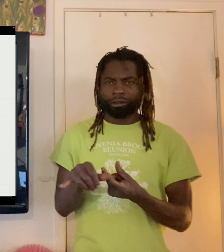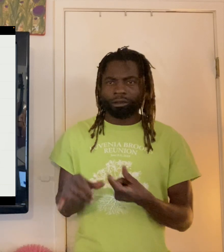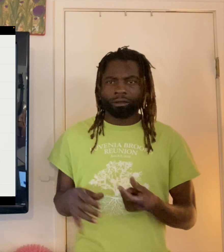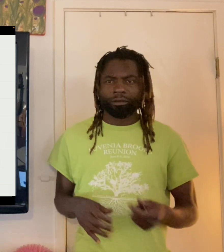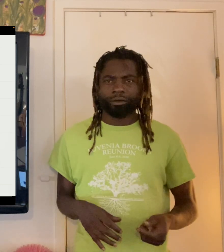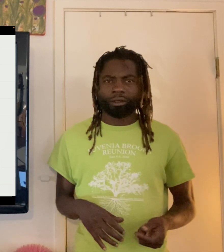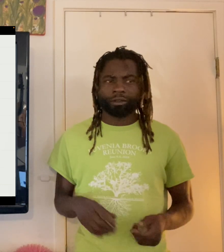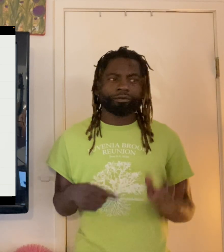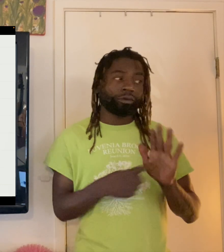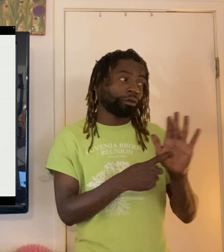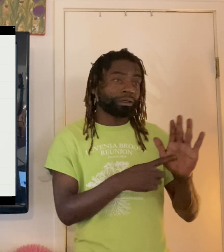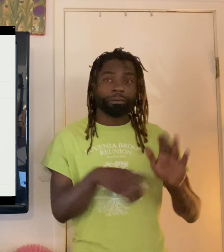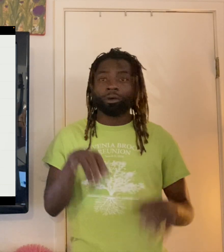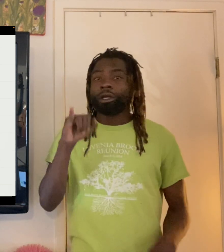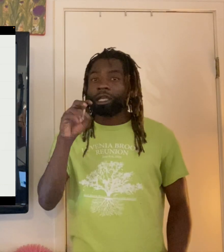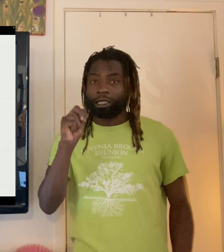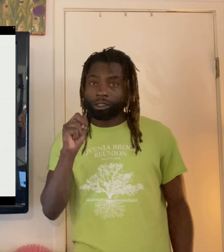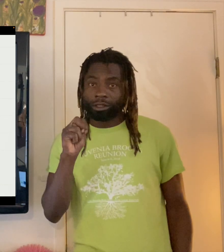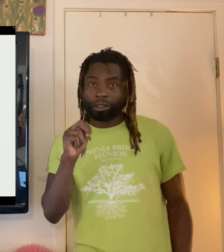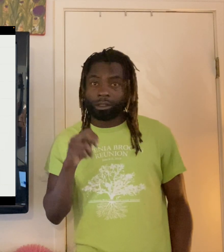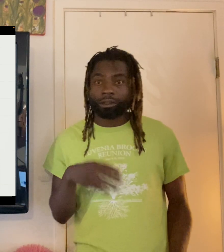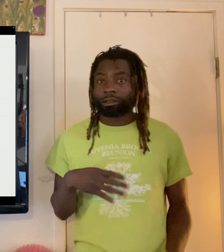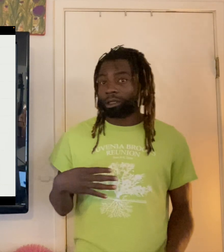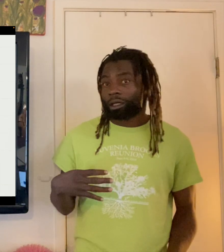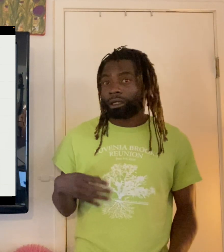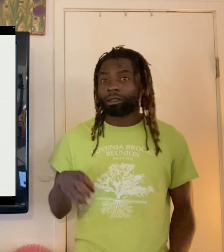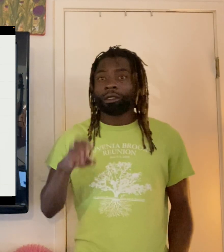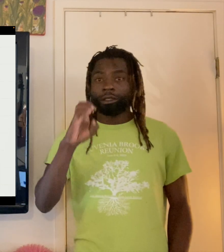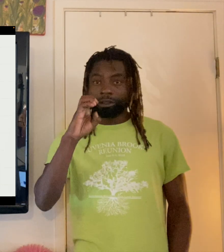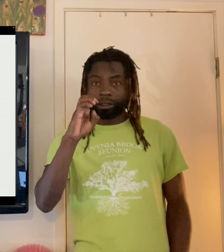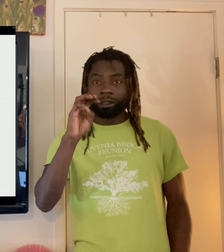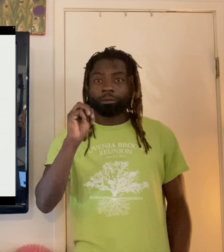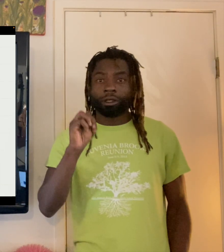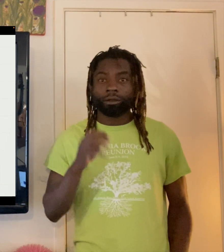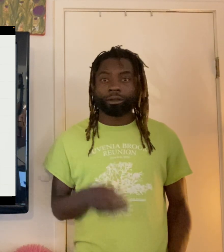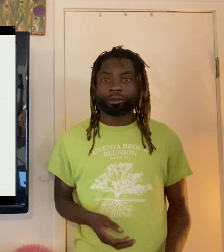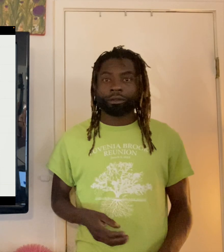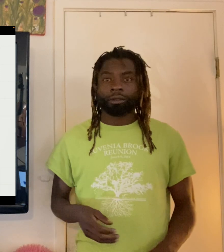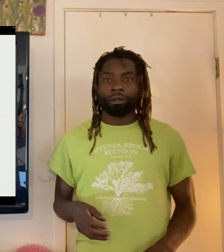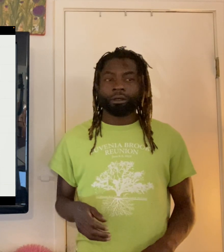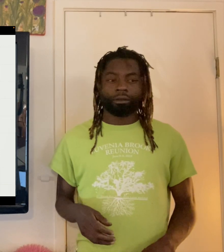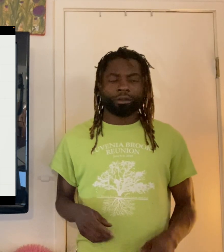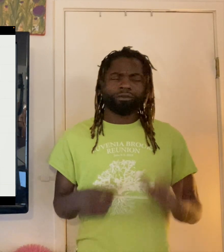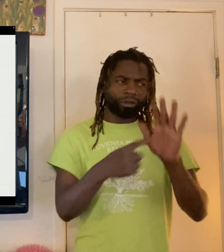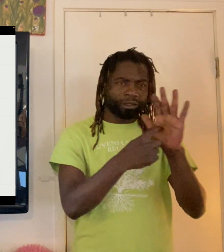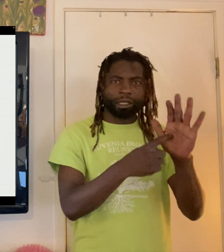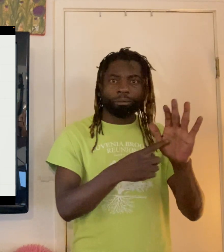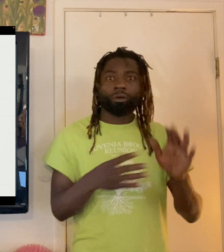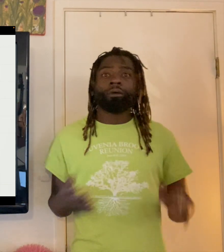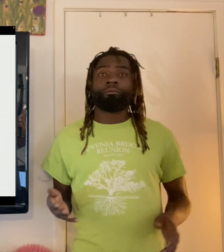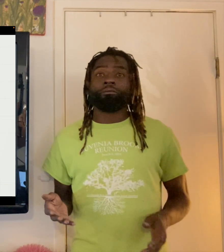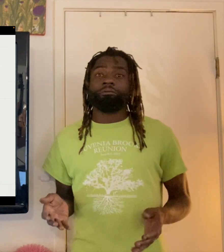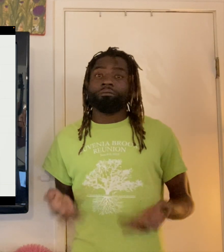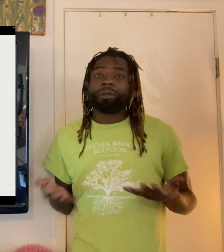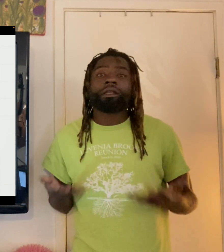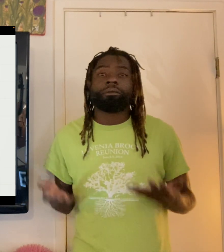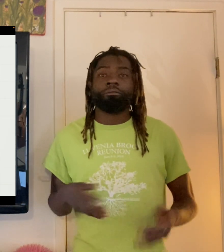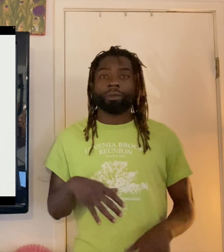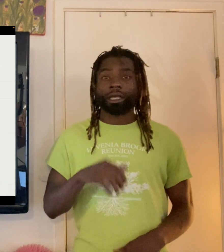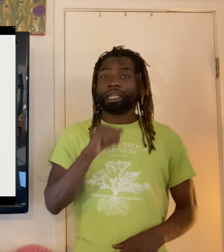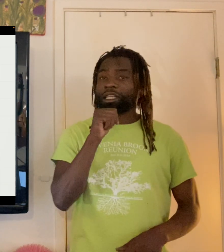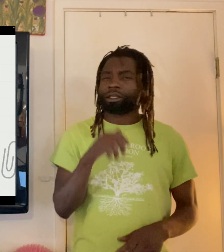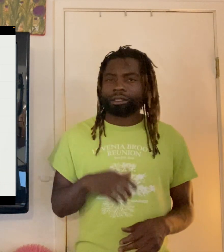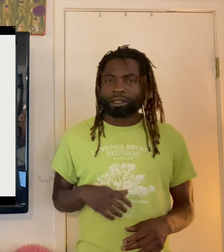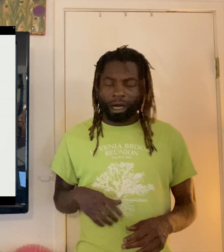use, like inches or centimeters. There are also many non-standard units that you can use,